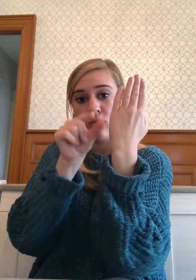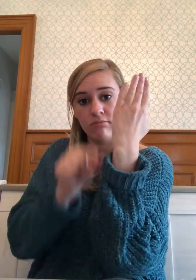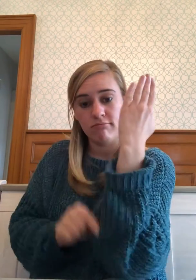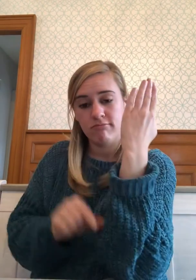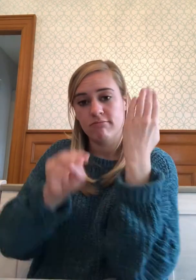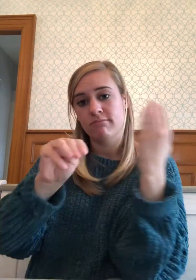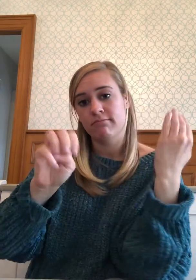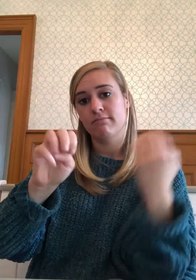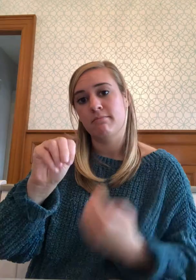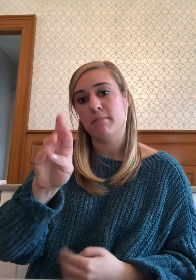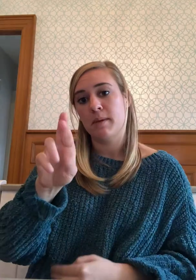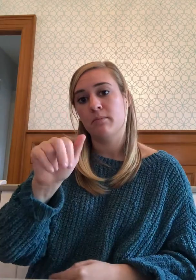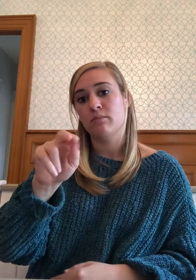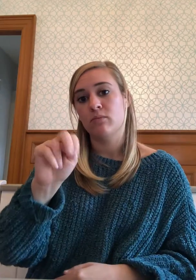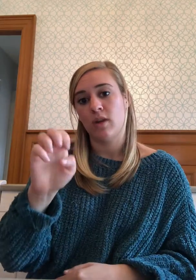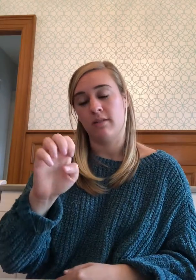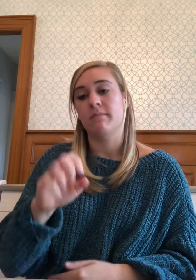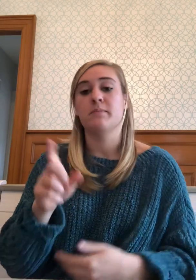At the level of the tooth, the pulp